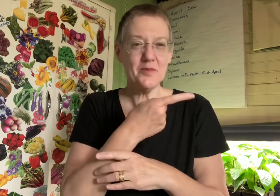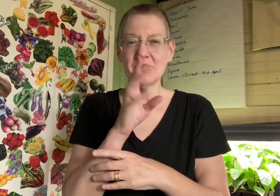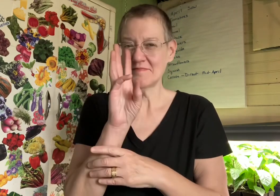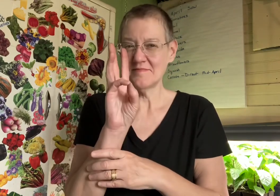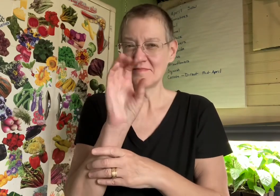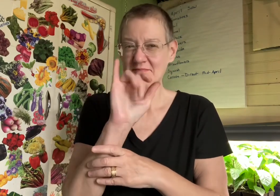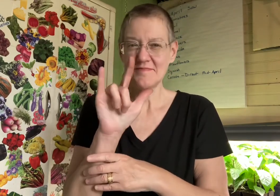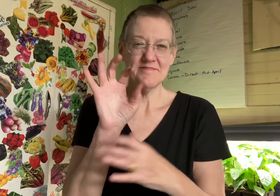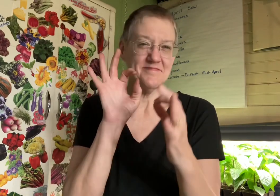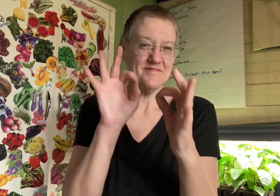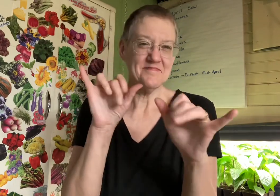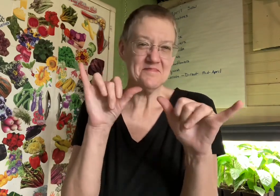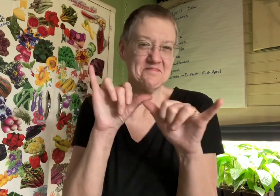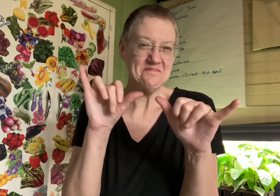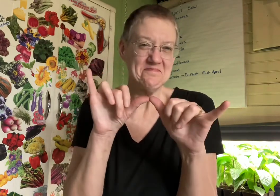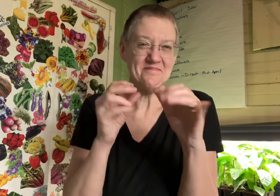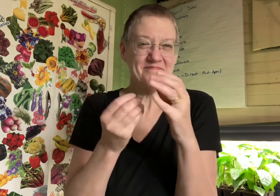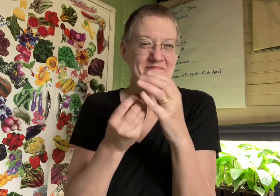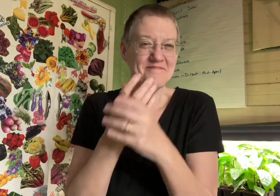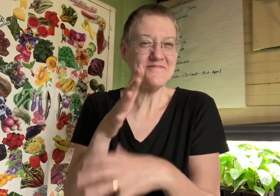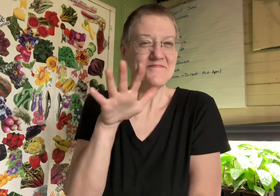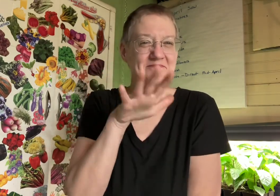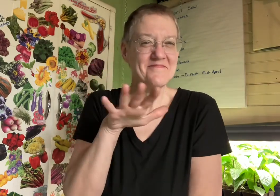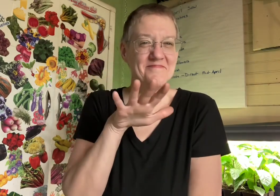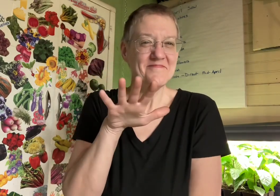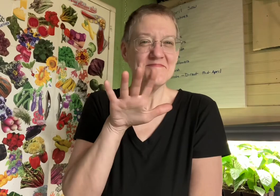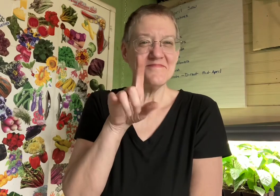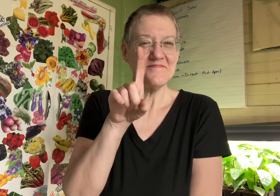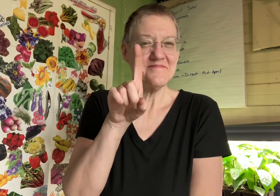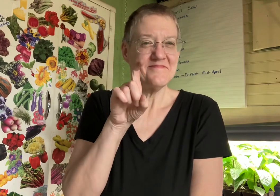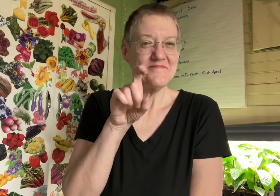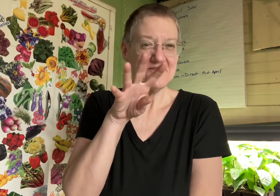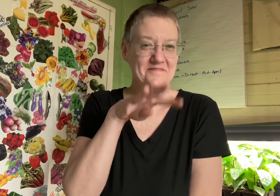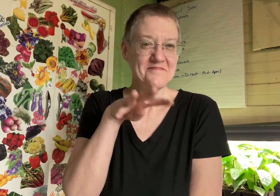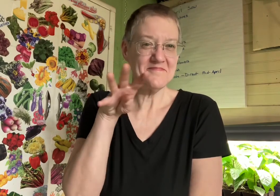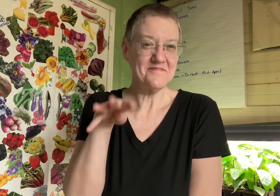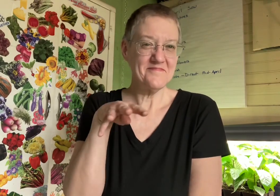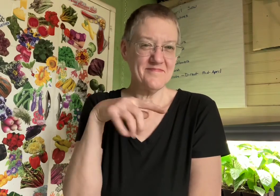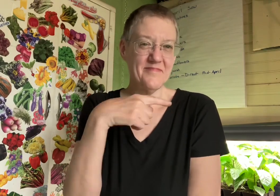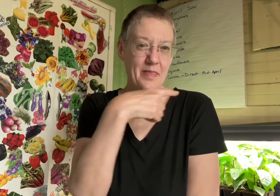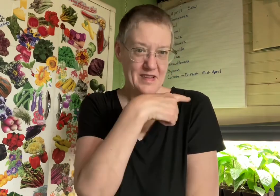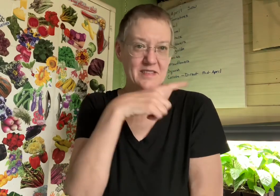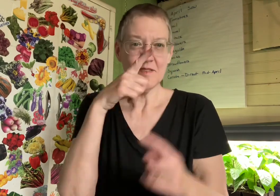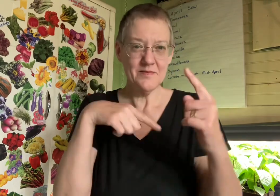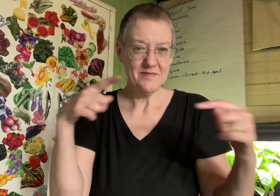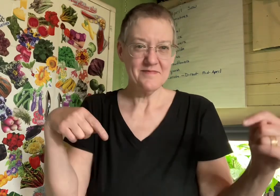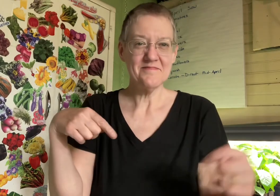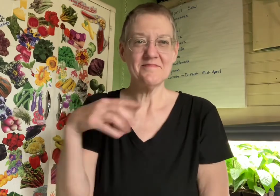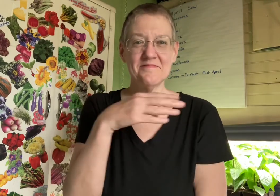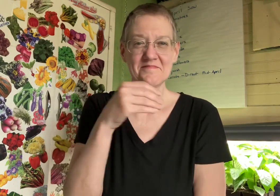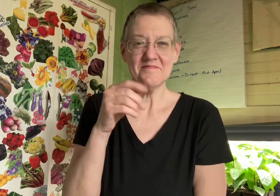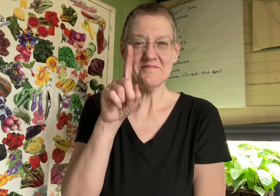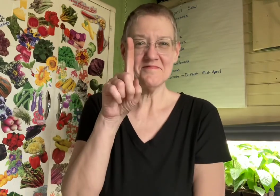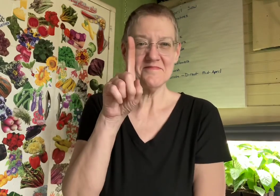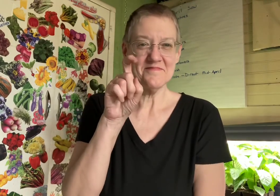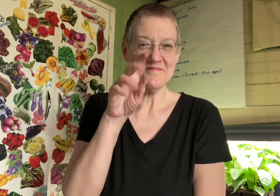grow as many sunflowers as I can. So the 6-cell trays are the perfect size. So on this variety, I'm going to